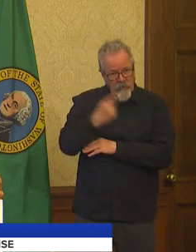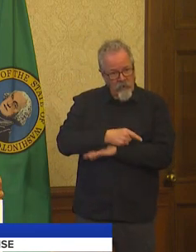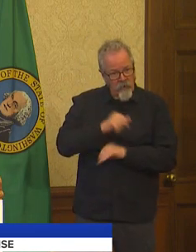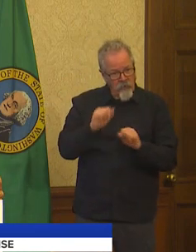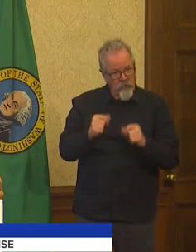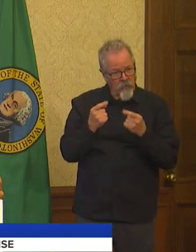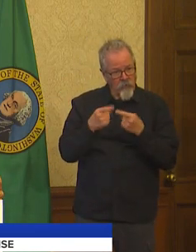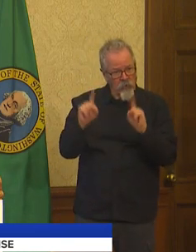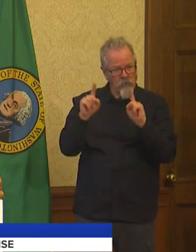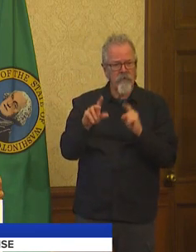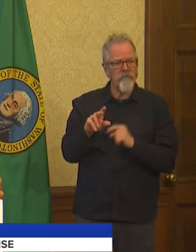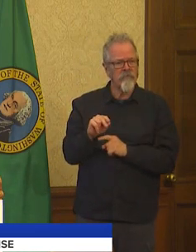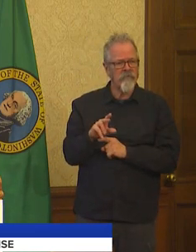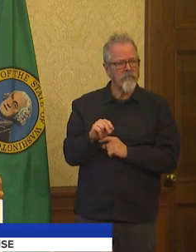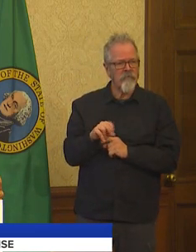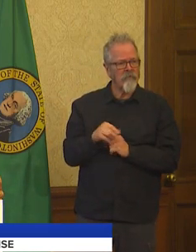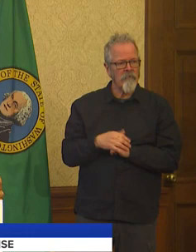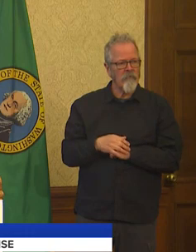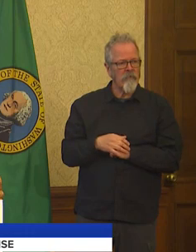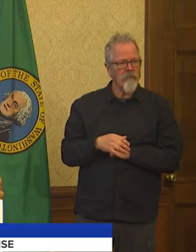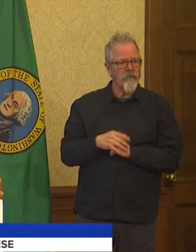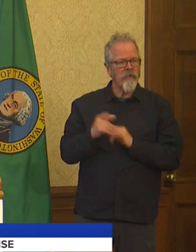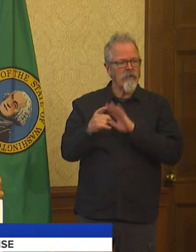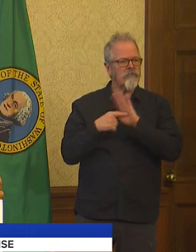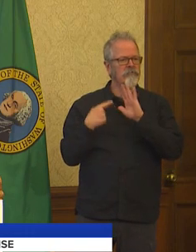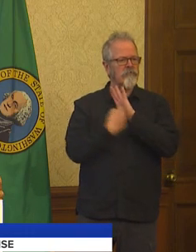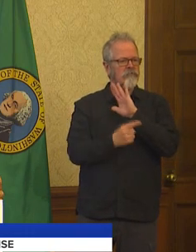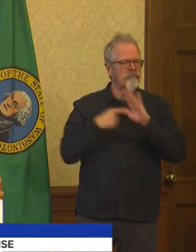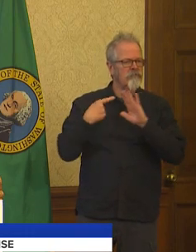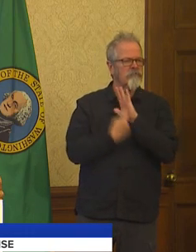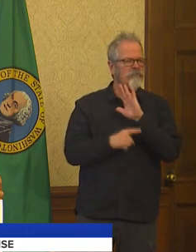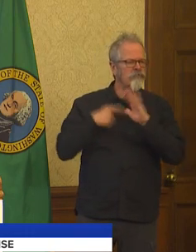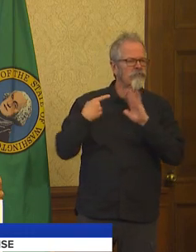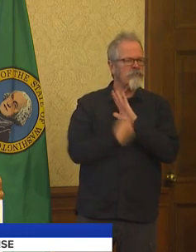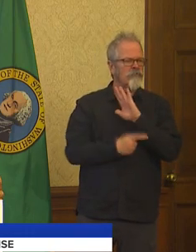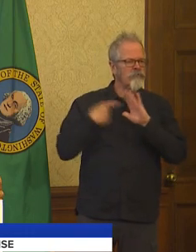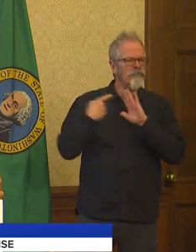And it's based on confidence that Washingtonians are going to succeed in this very noble mission.